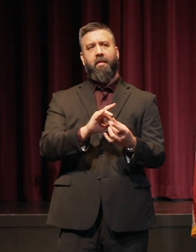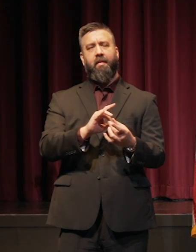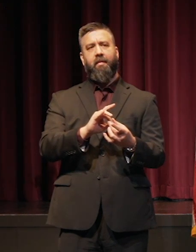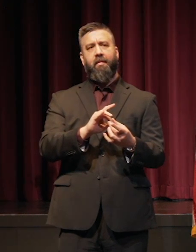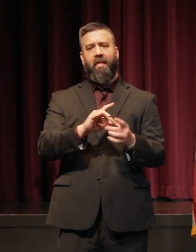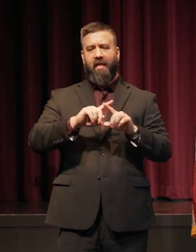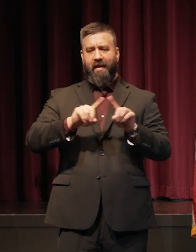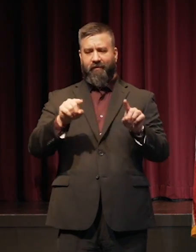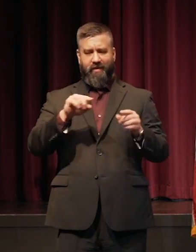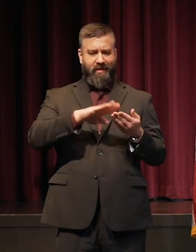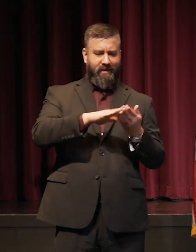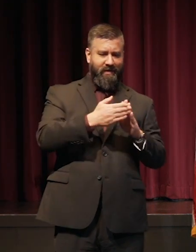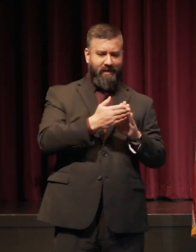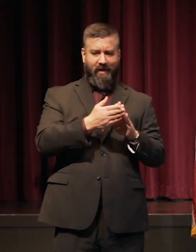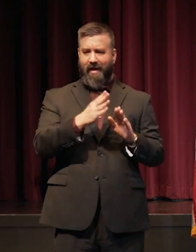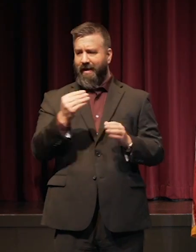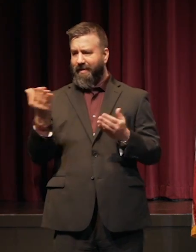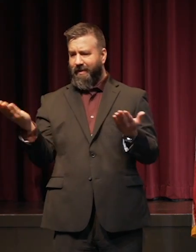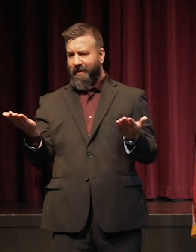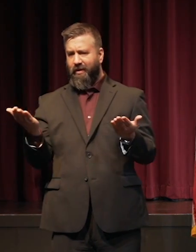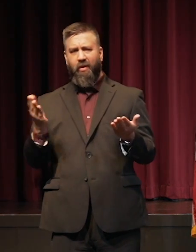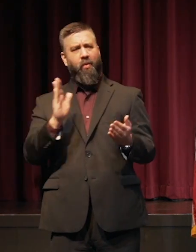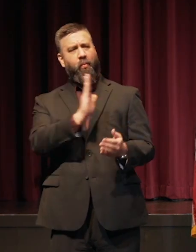and what your thoughts are about